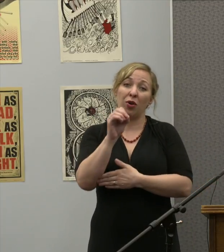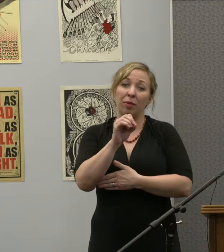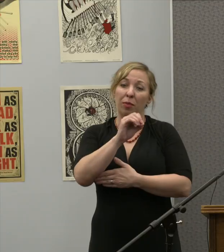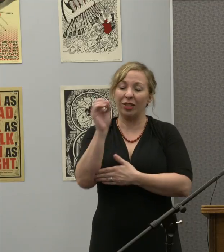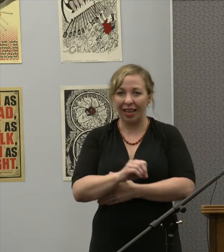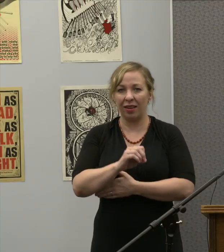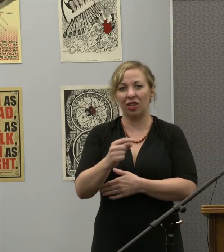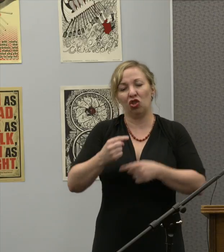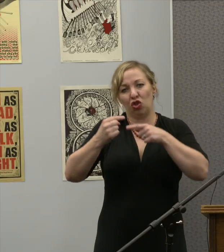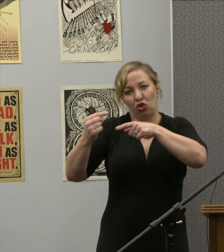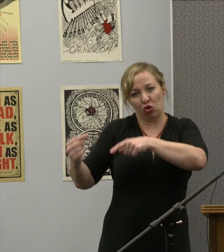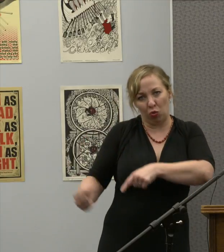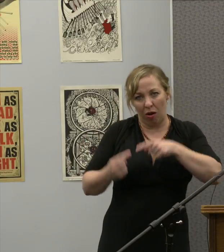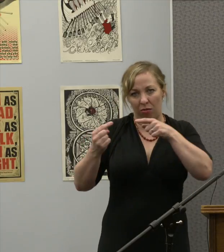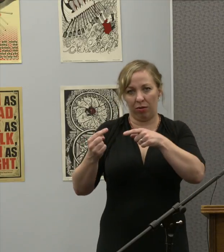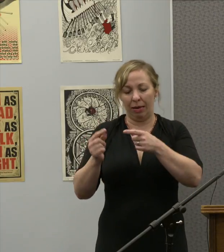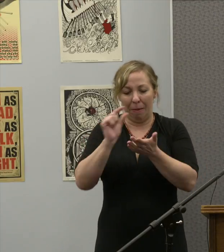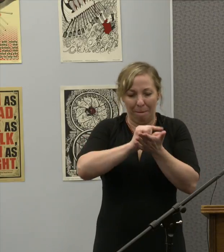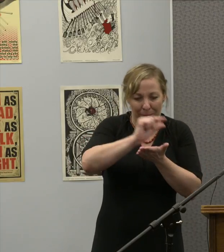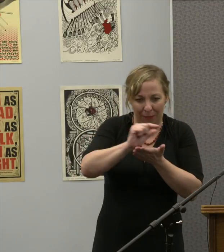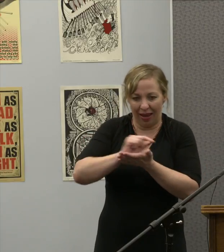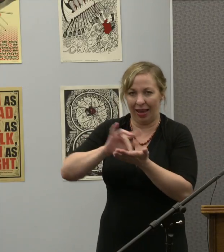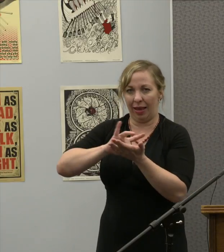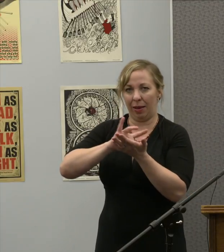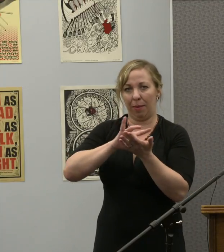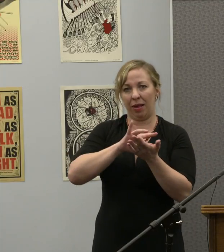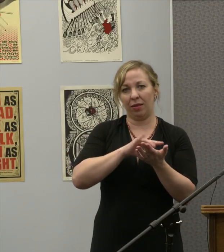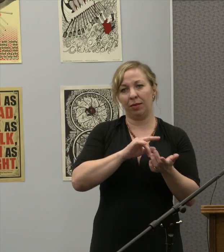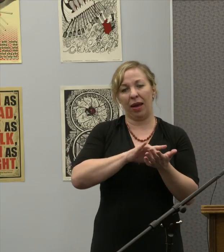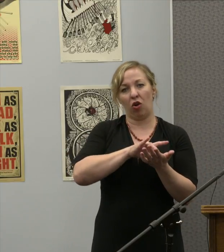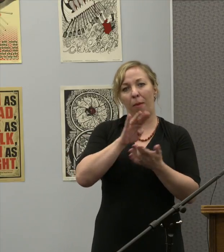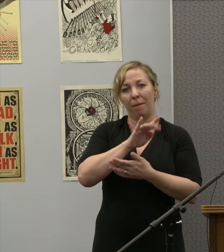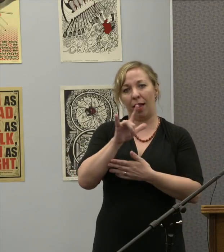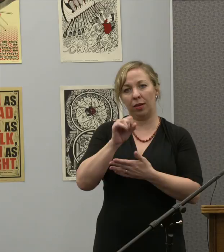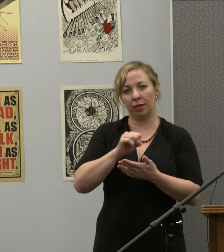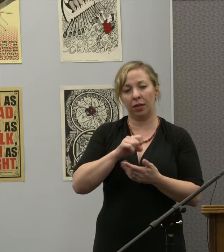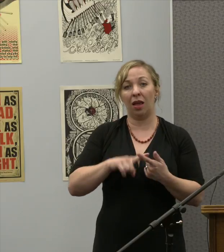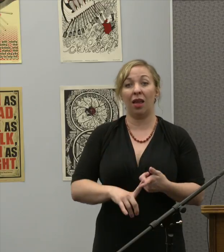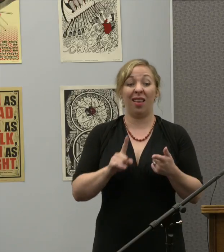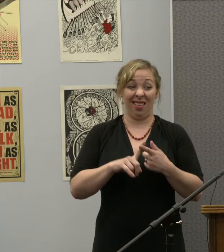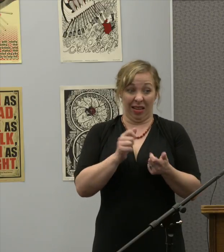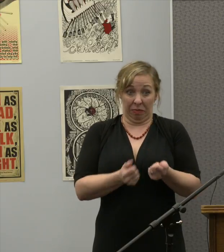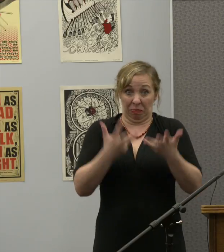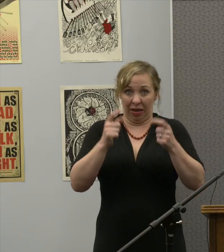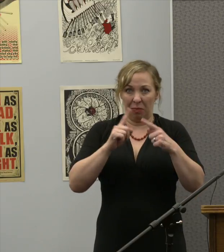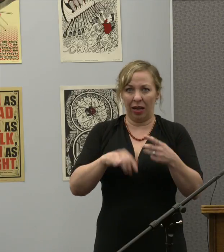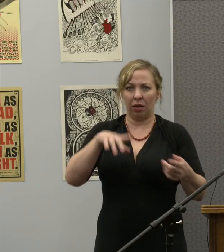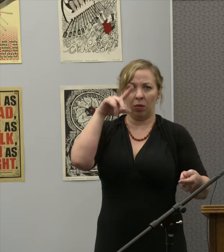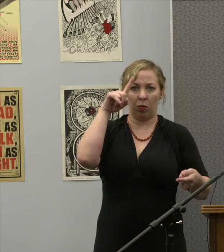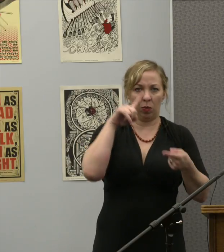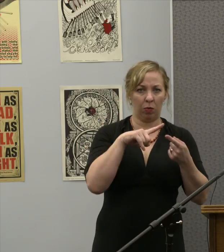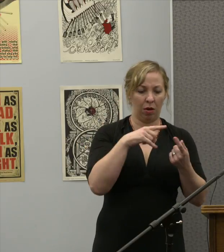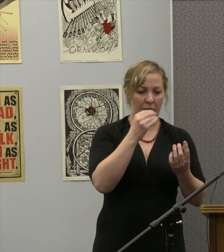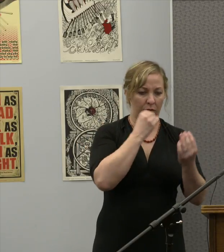hard time affording medical bills, and 73% cut back on basic household needs and food